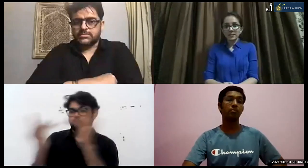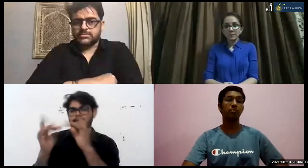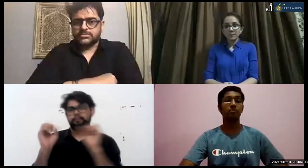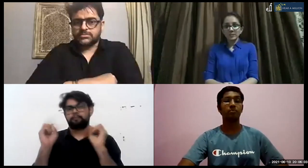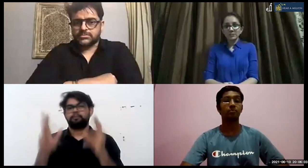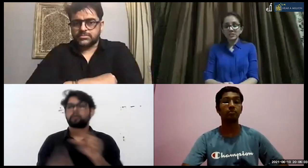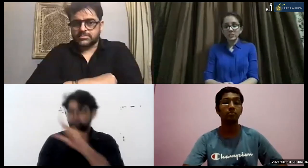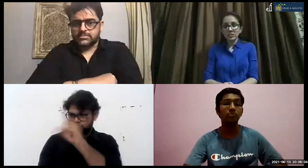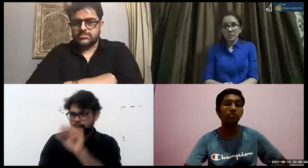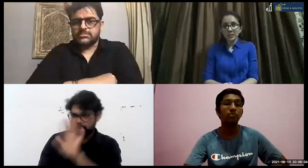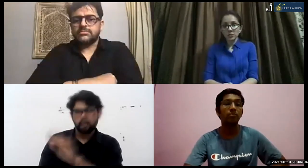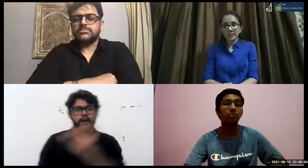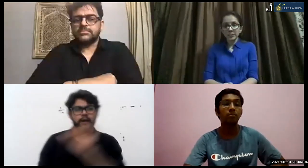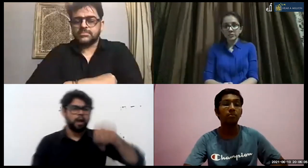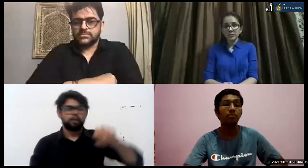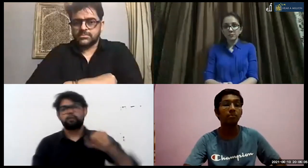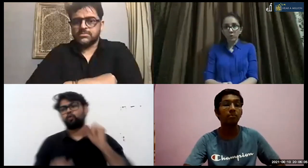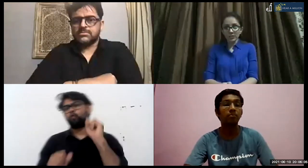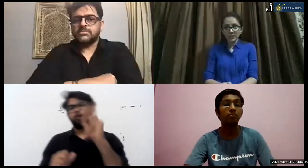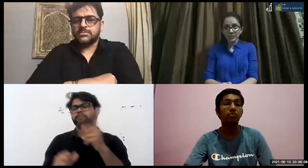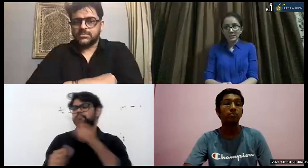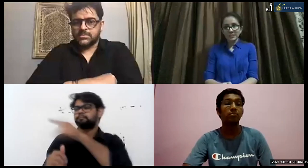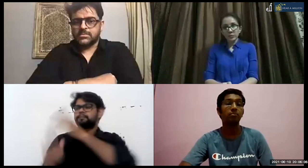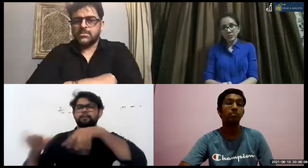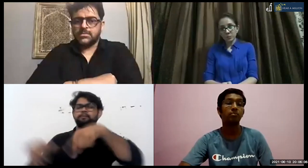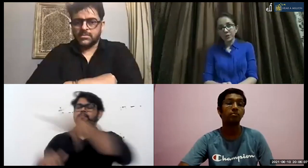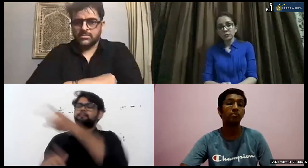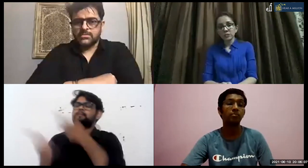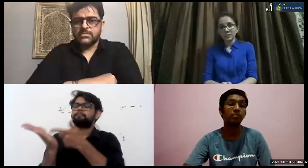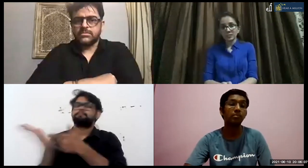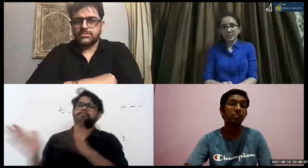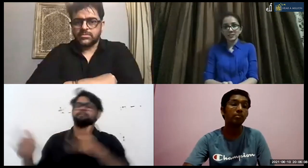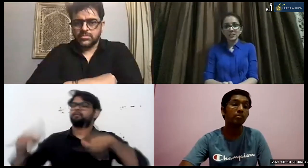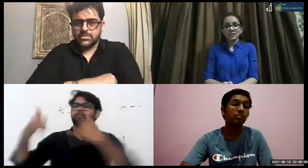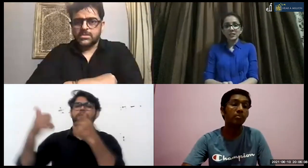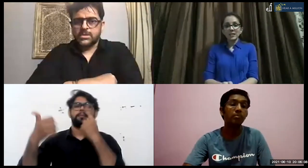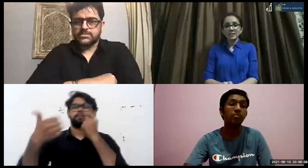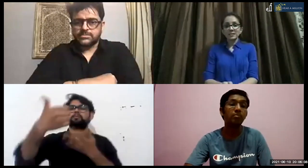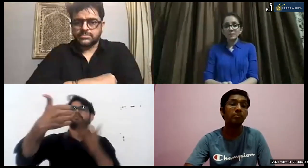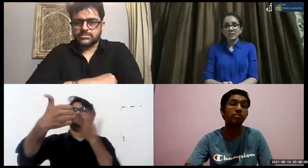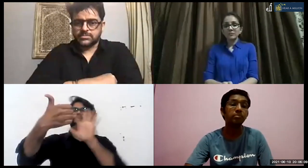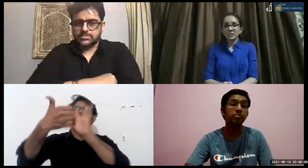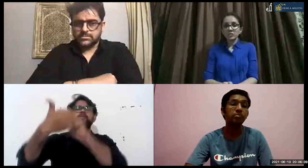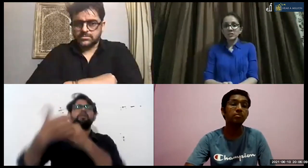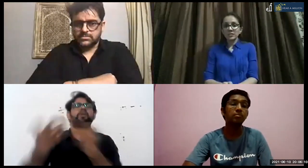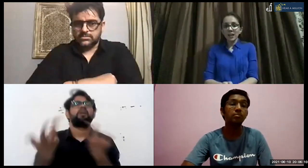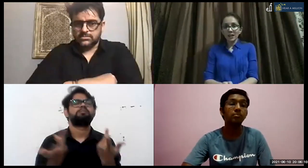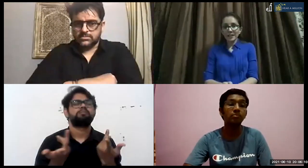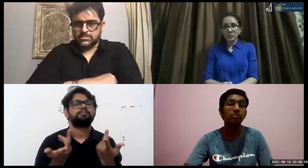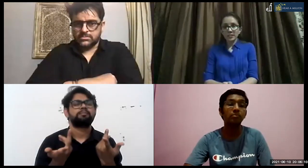and he was trying to connect using the phone. They would respond to certain things, and in